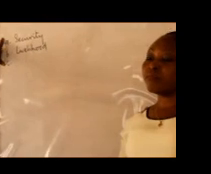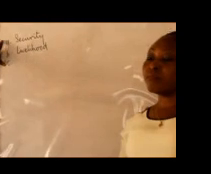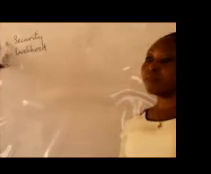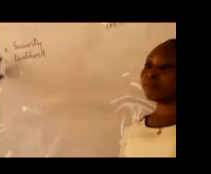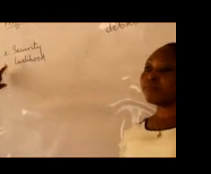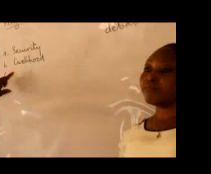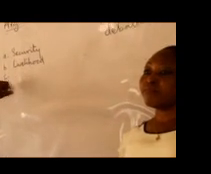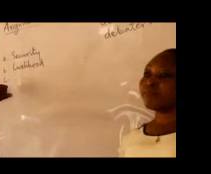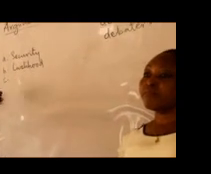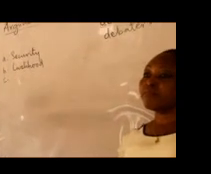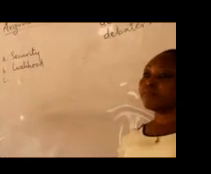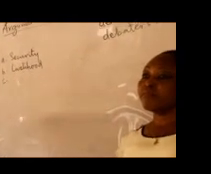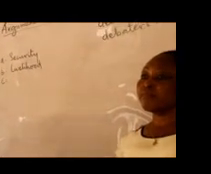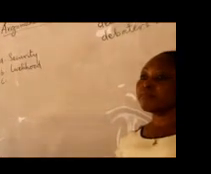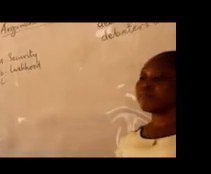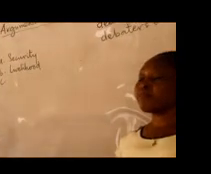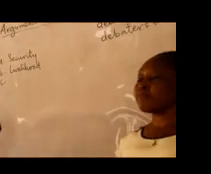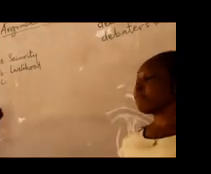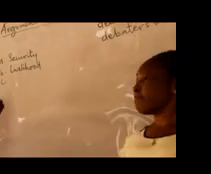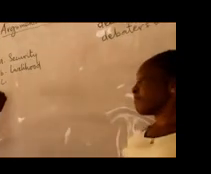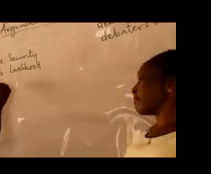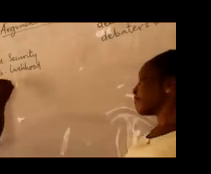third point, you pick